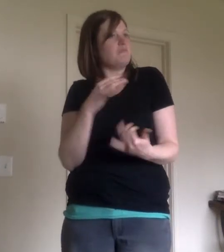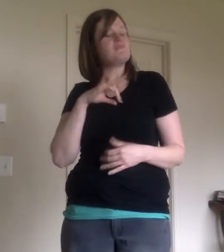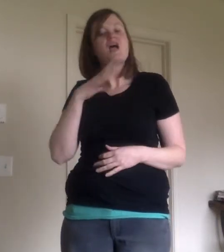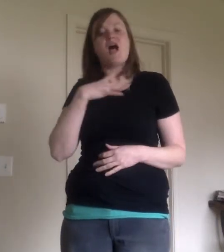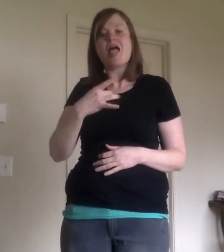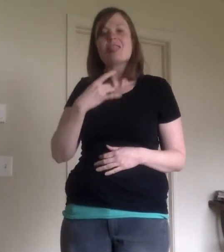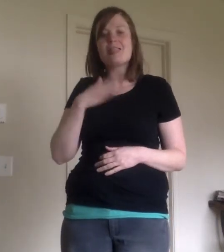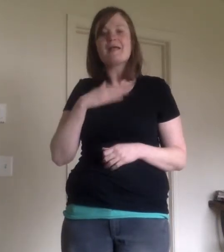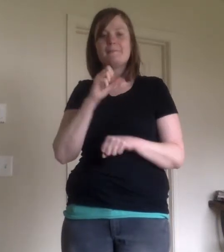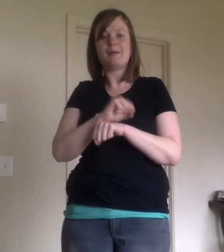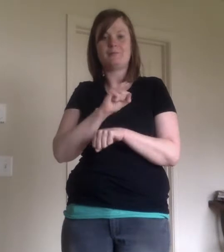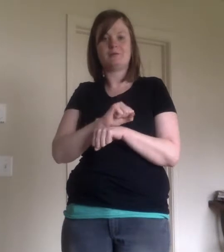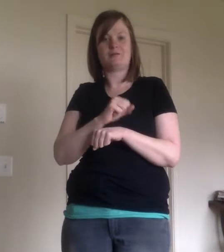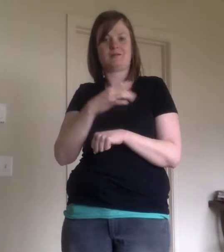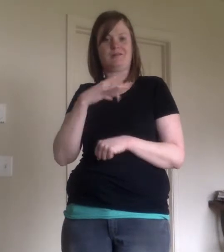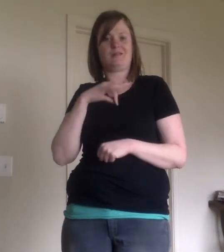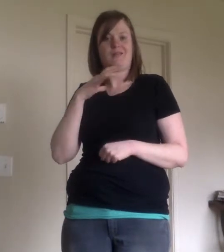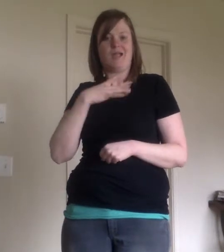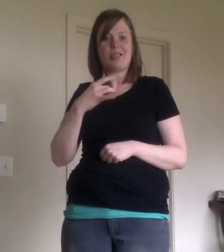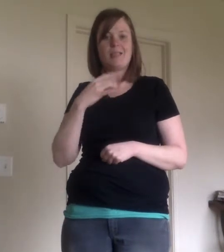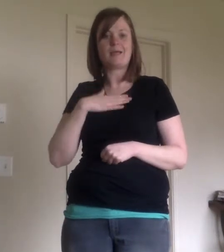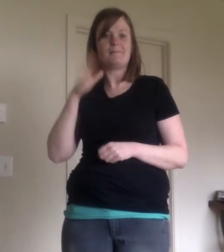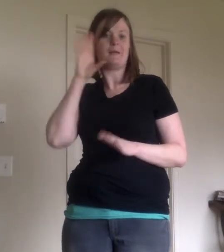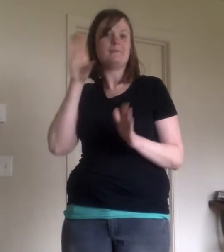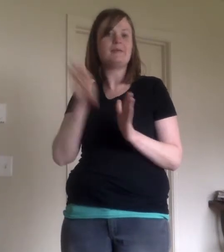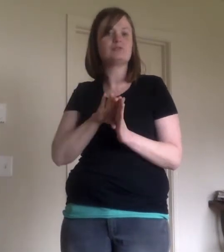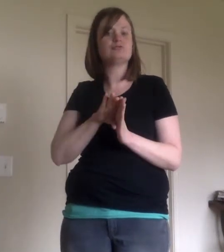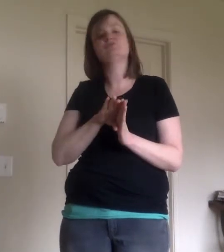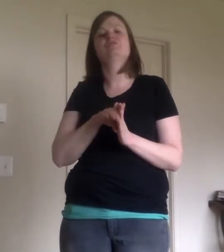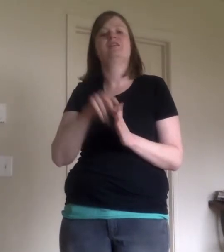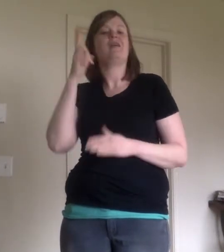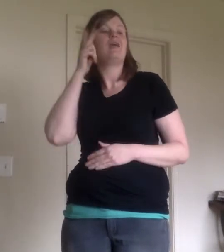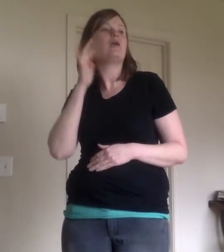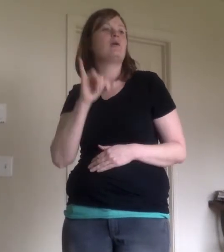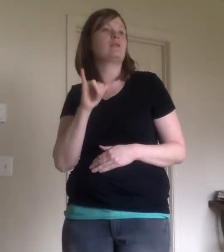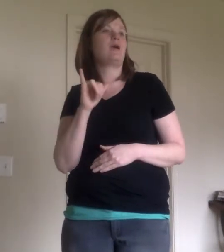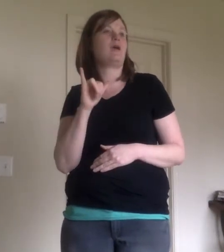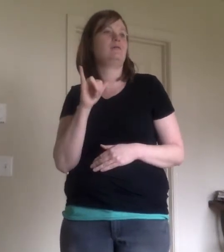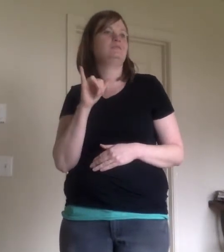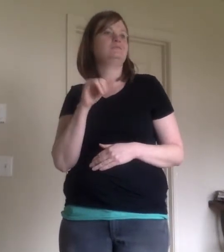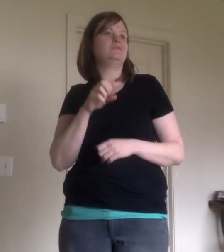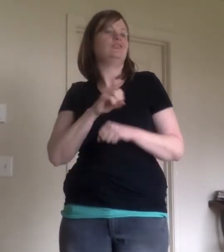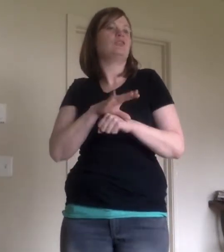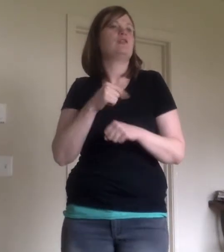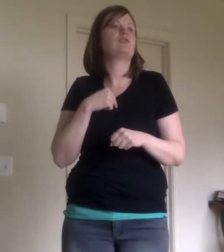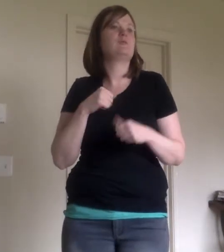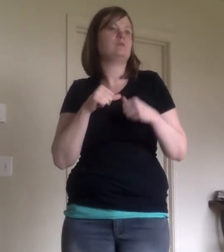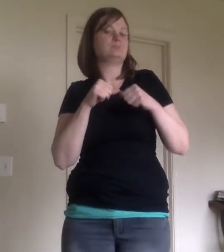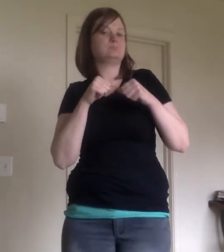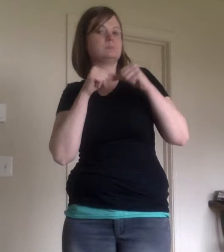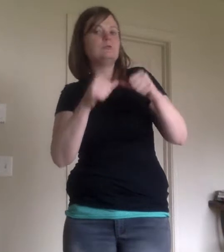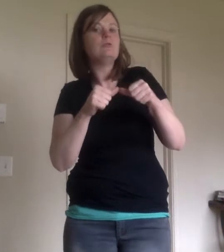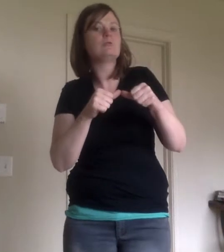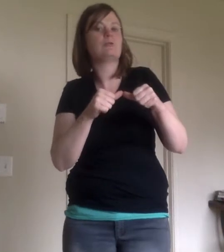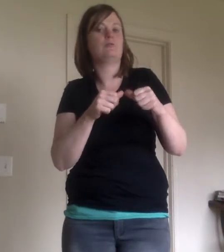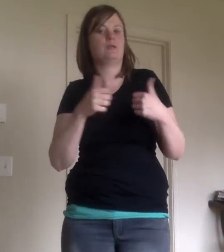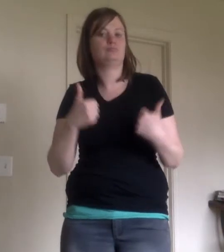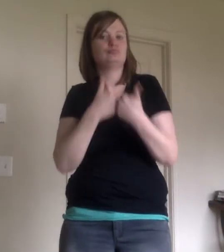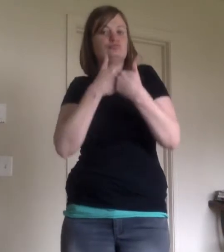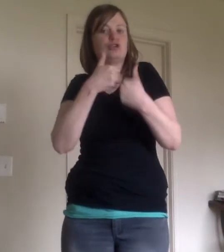come up with. And hearing that, even it inspires me to keep going and challenge myself and to tackle new topics